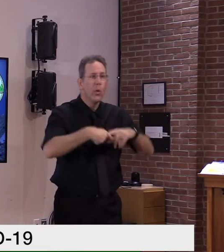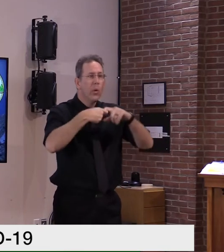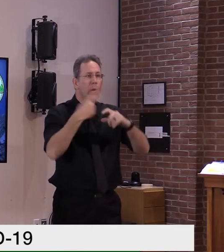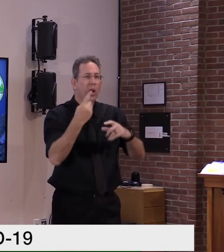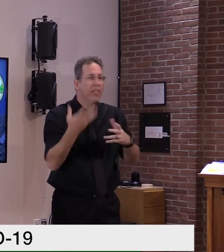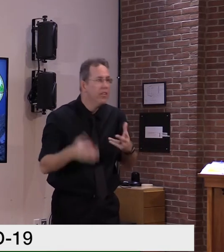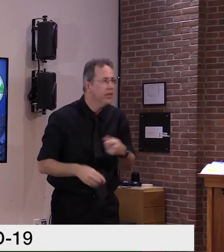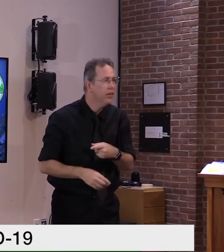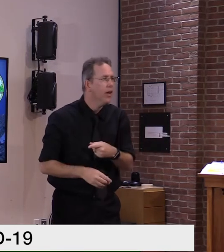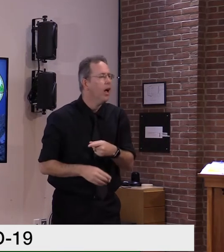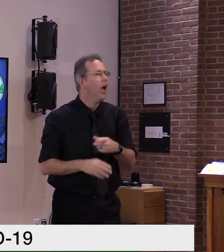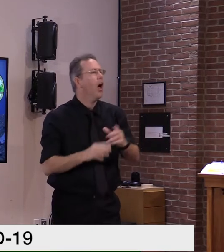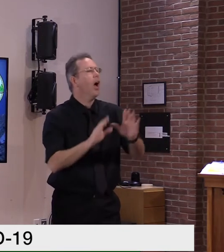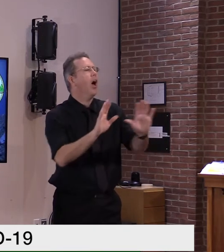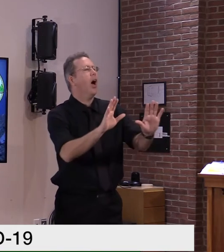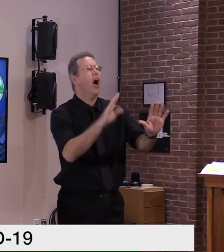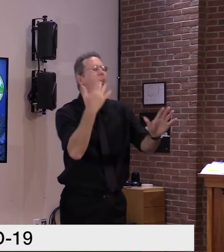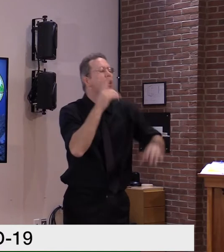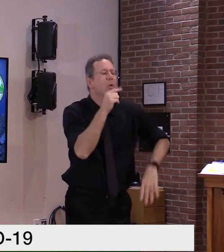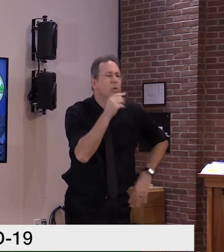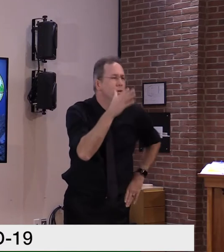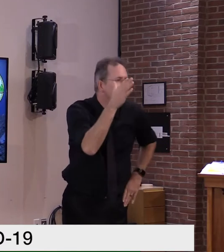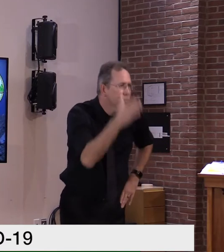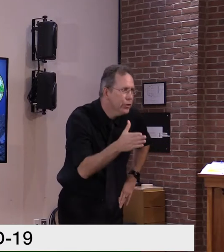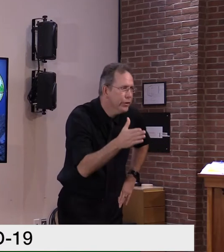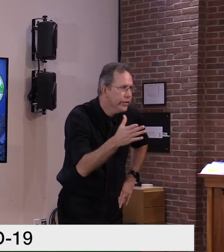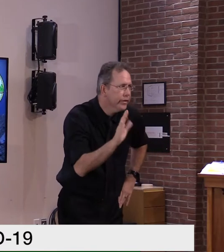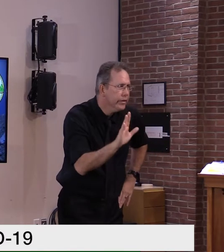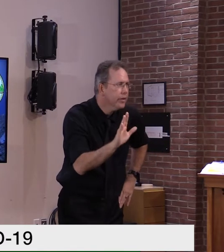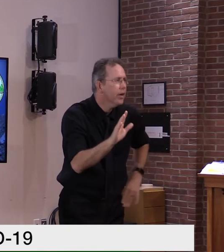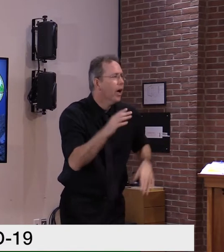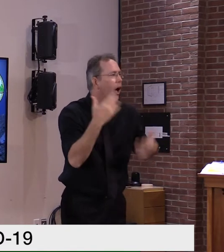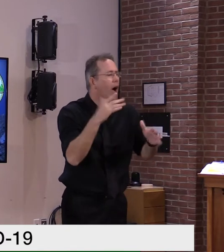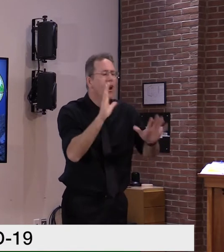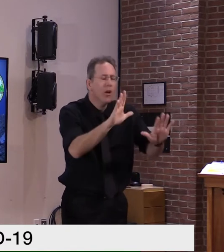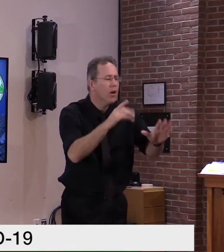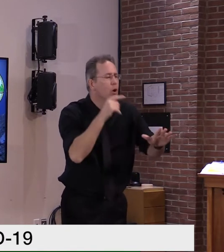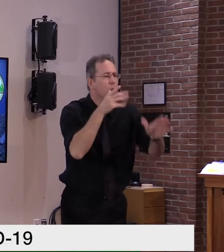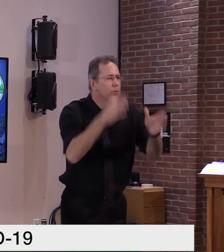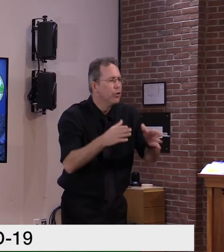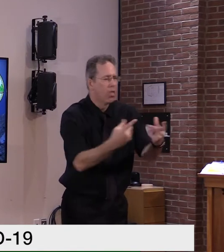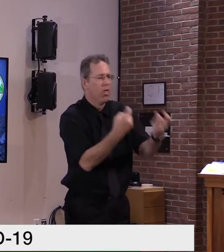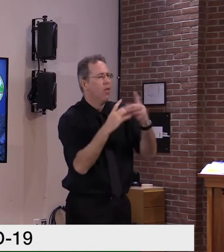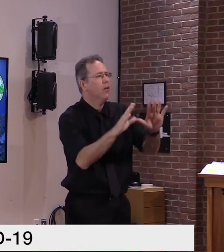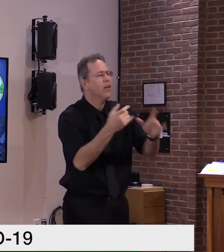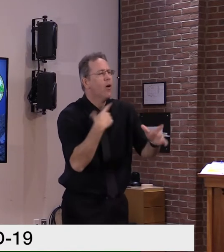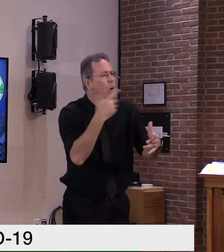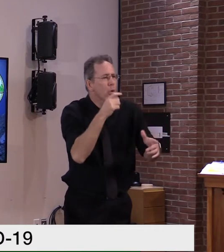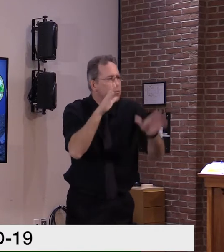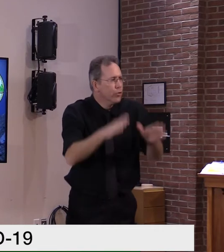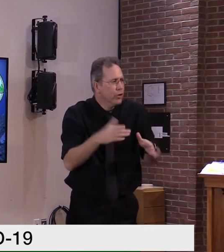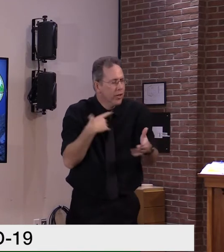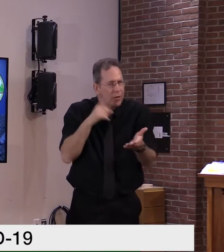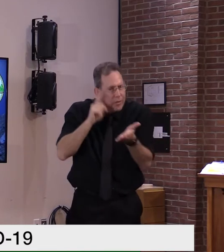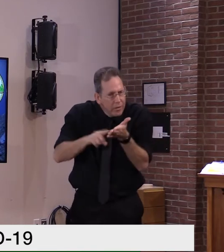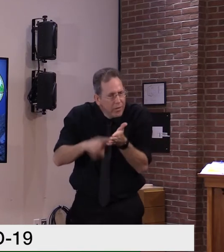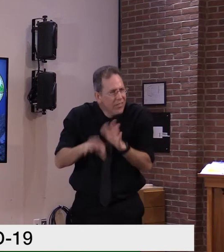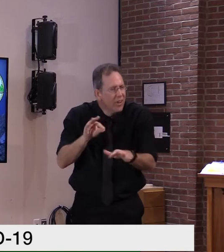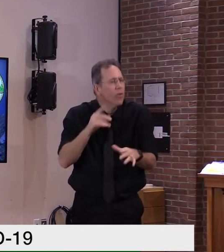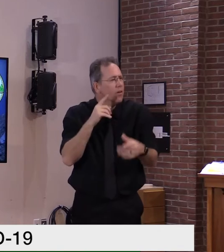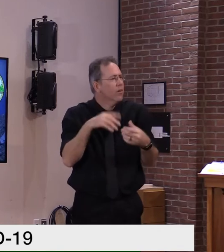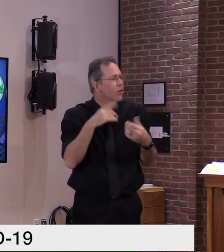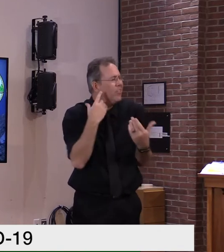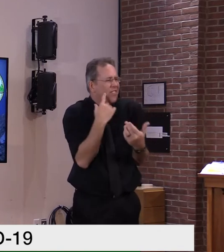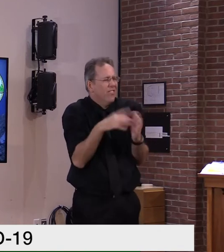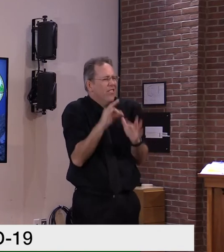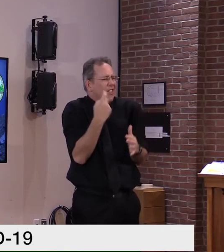We tried to work through this late into the night and started again early this morning. Thank you very much. I'll